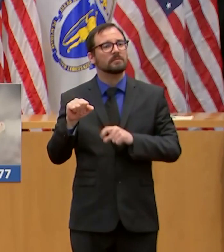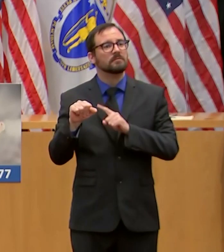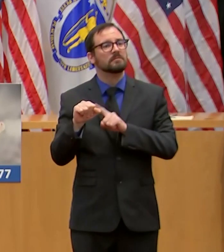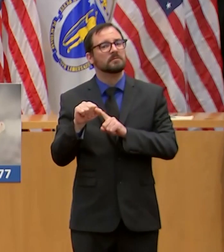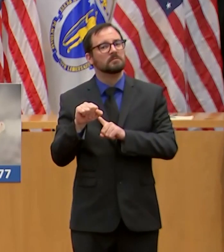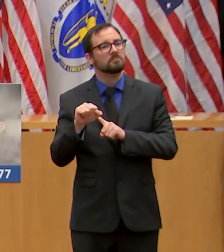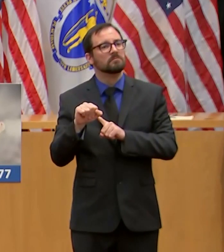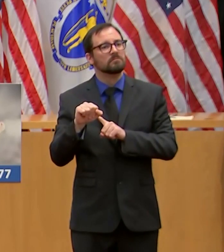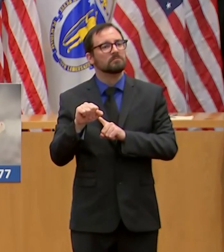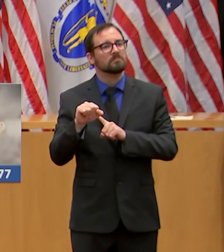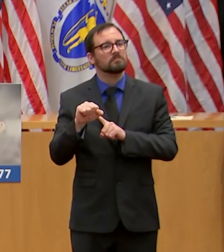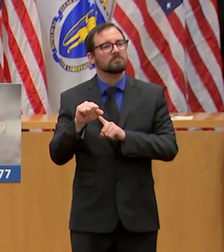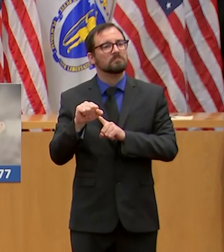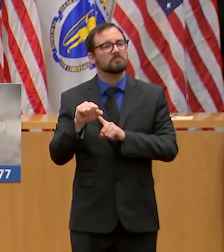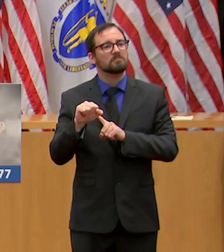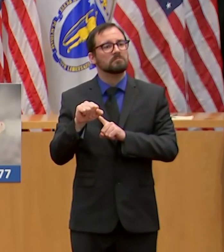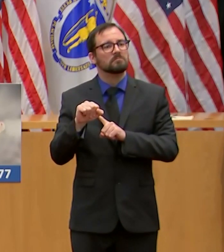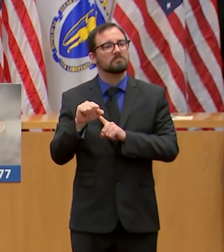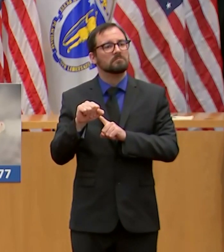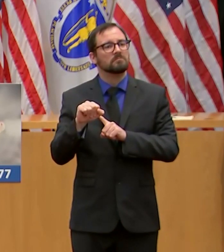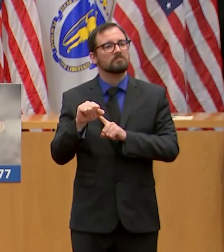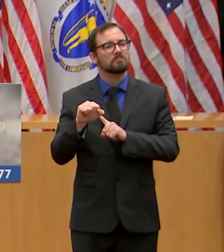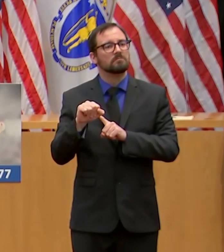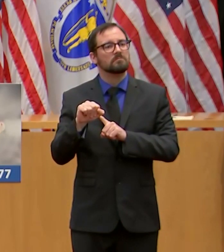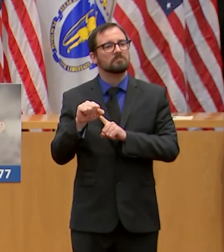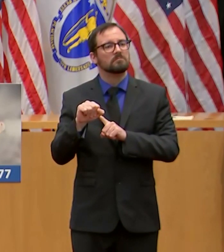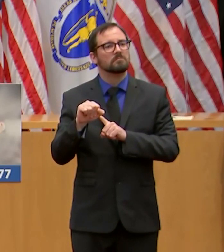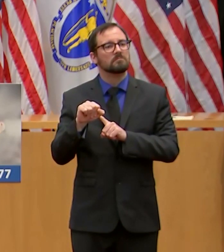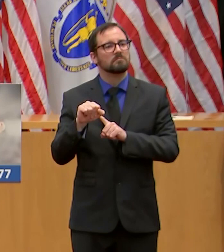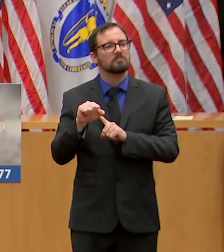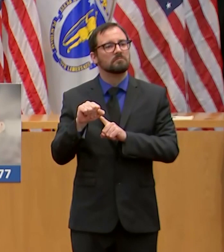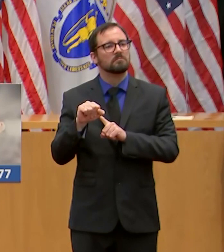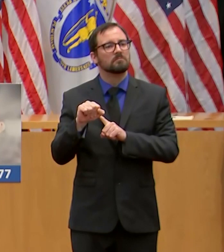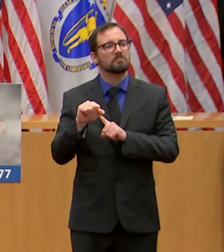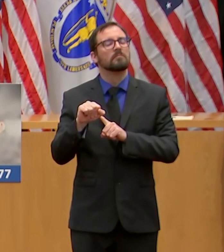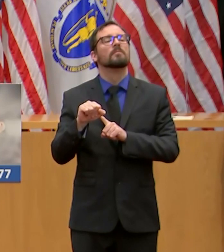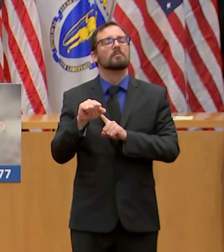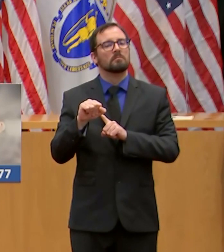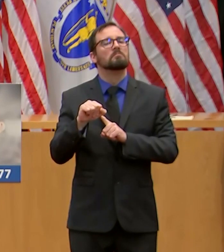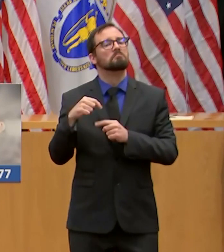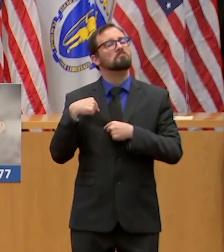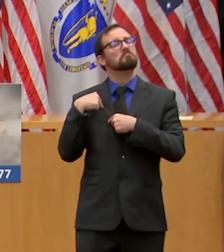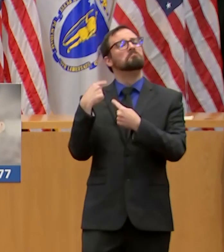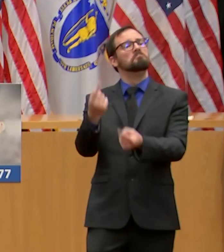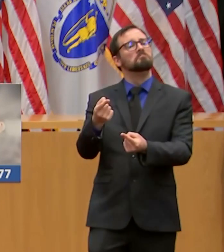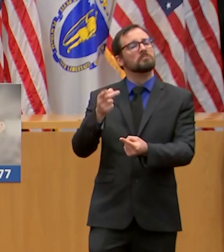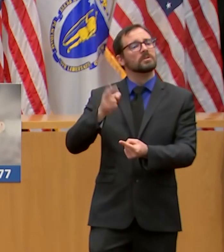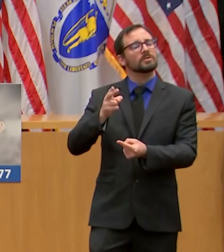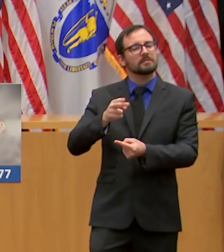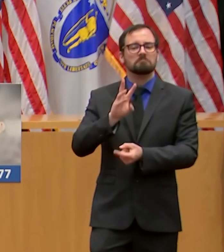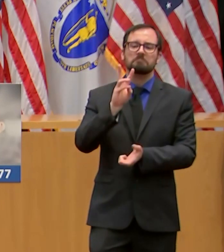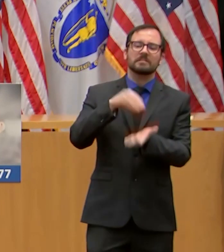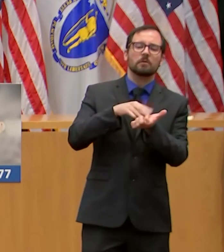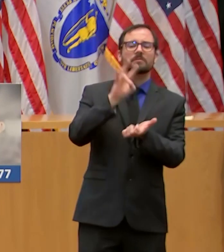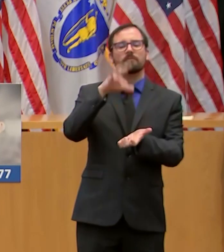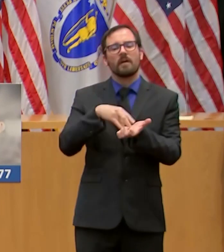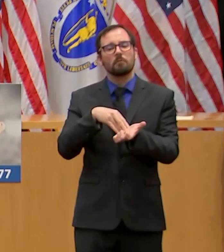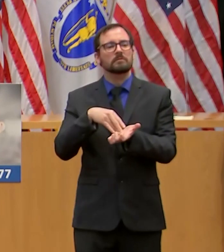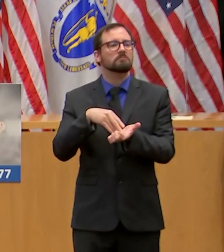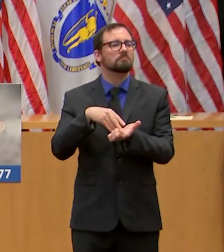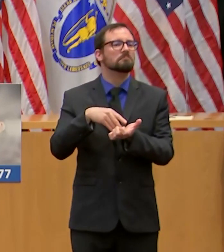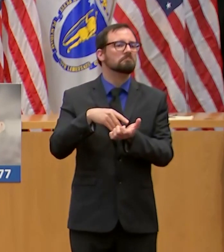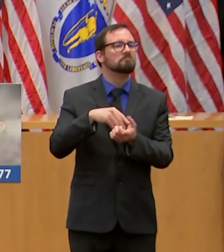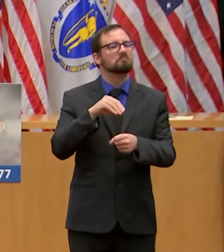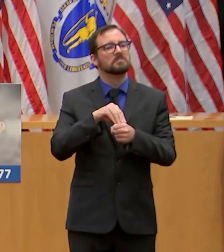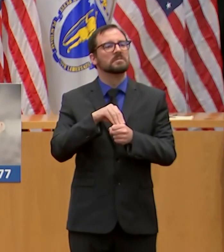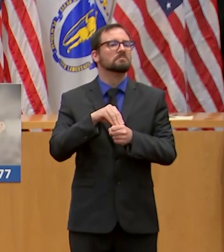roughly 7,000 to 10,000 new claims a month. So 470,000 over 3 weeks versus what would